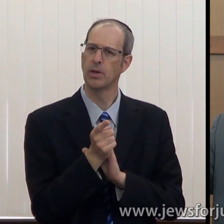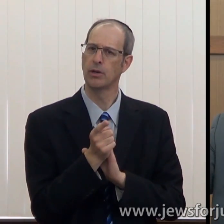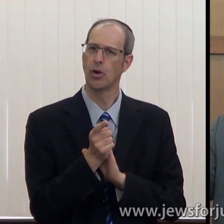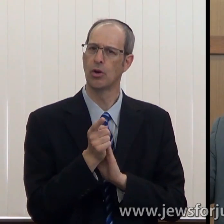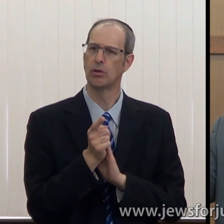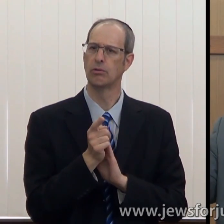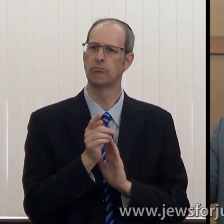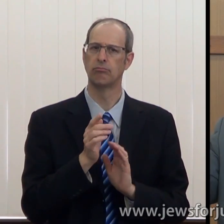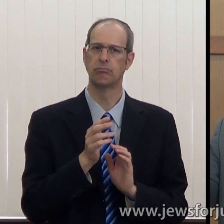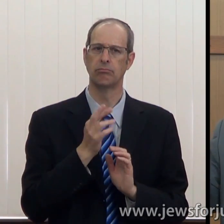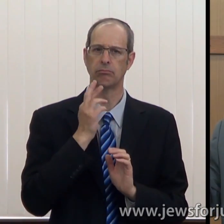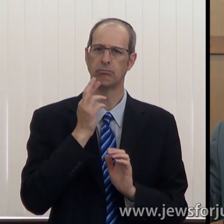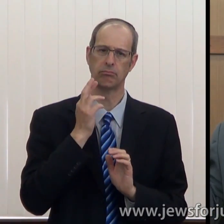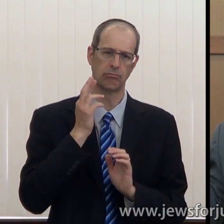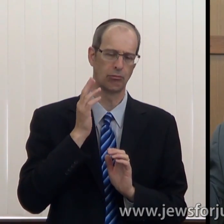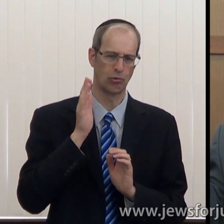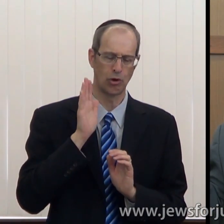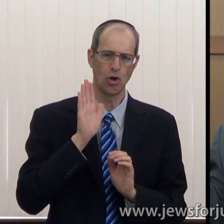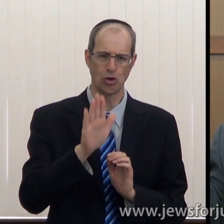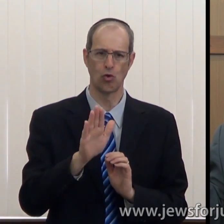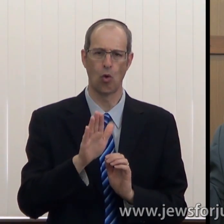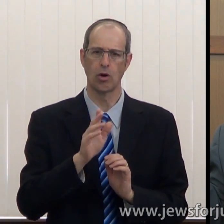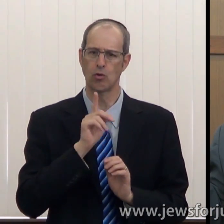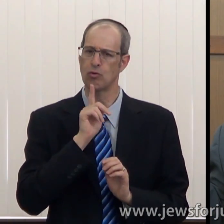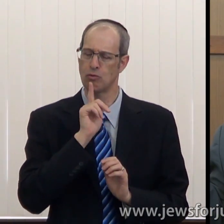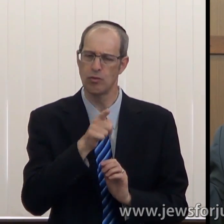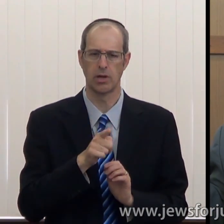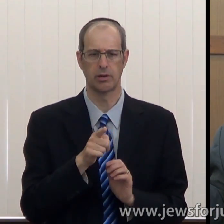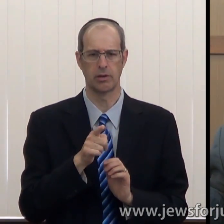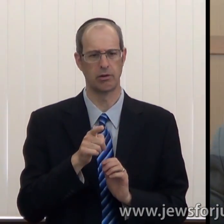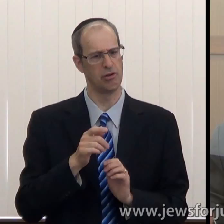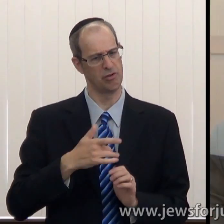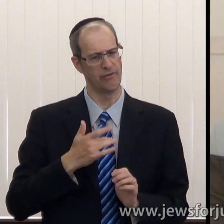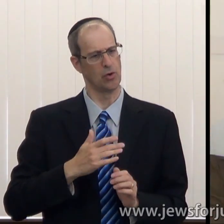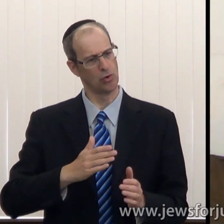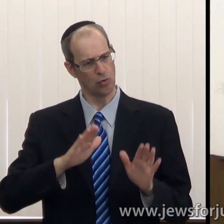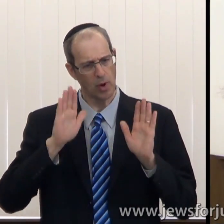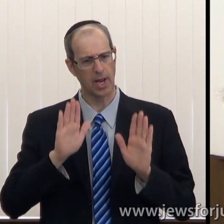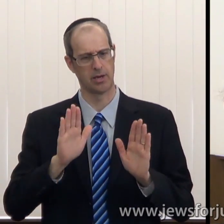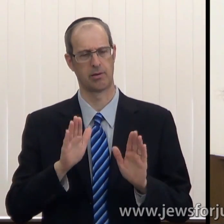should be doing, you will feel great.